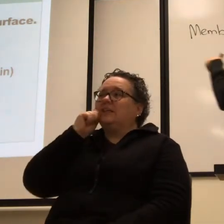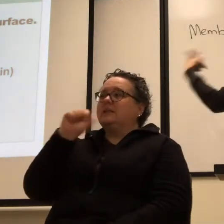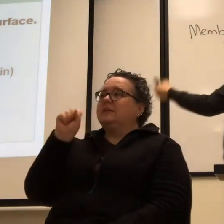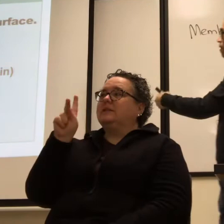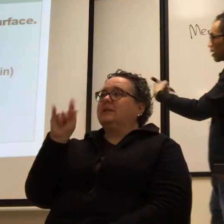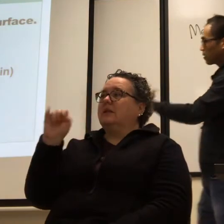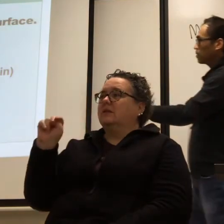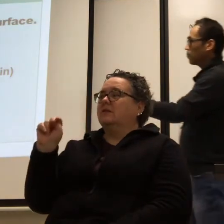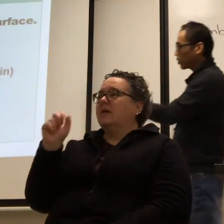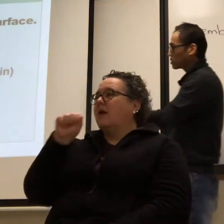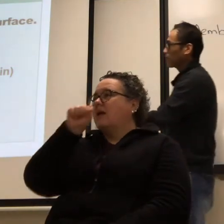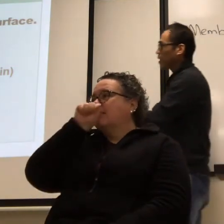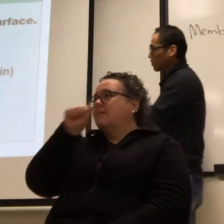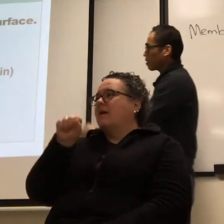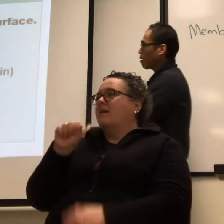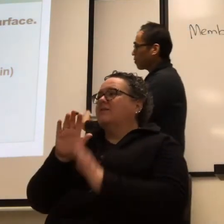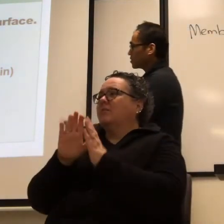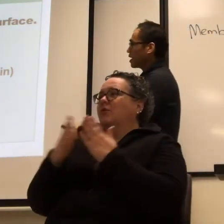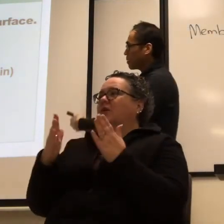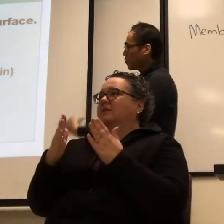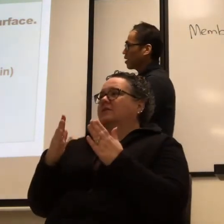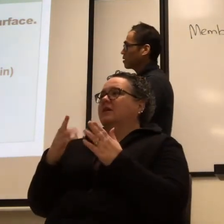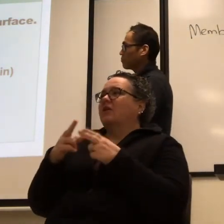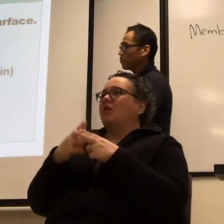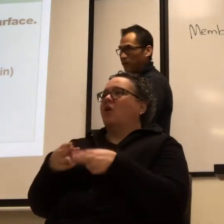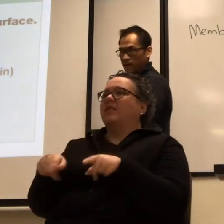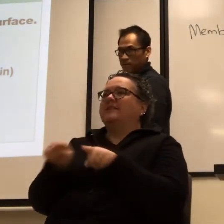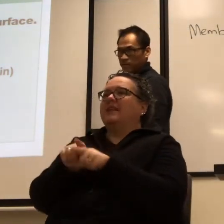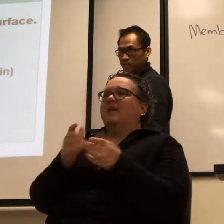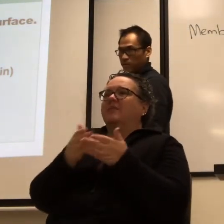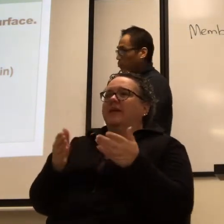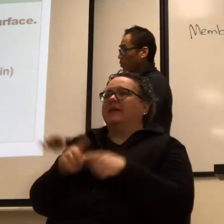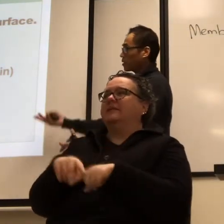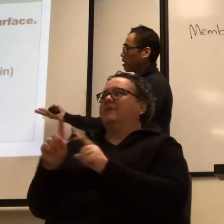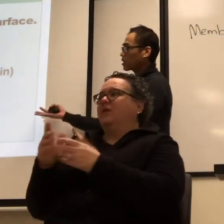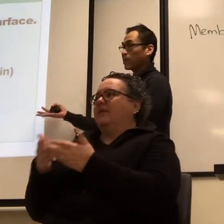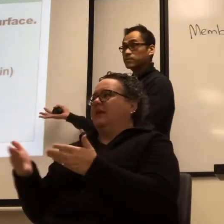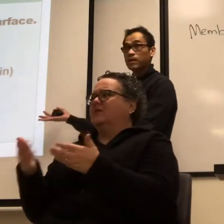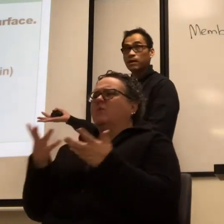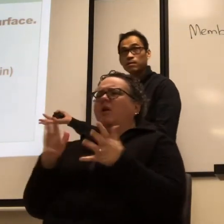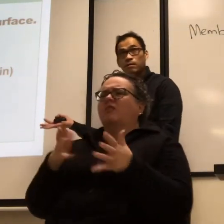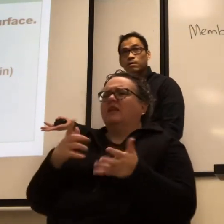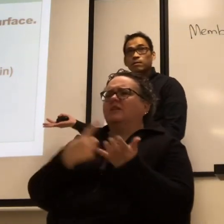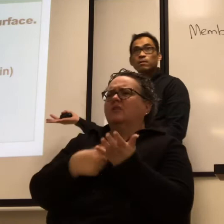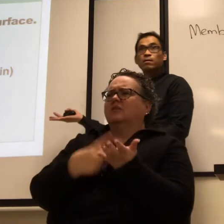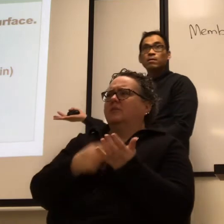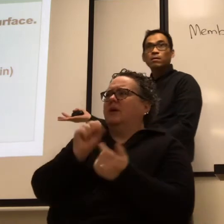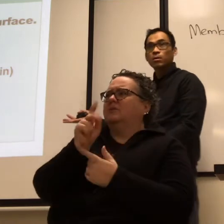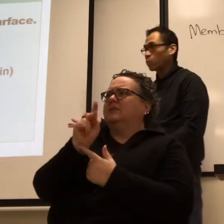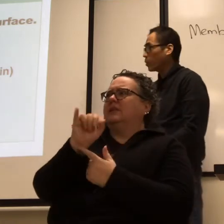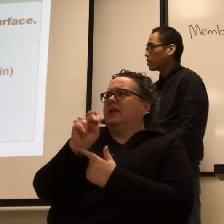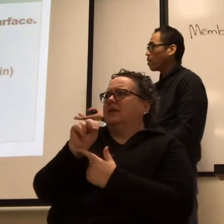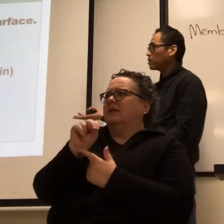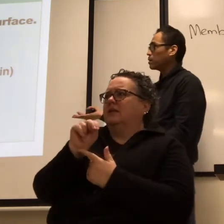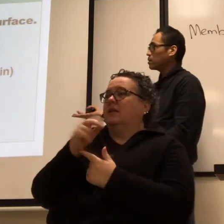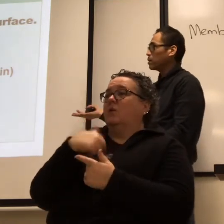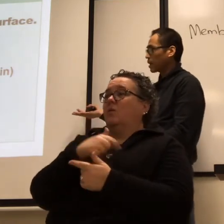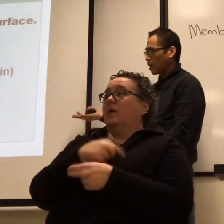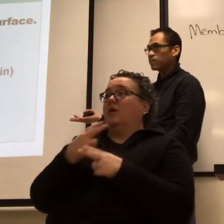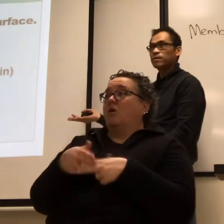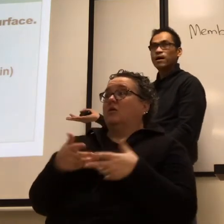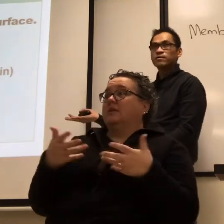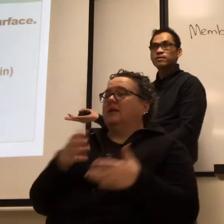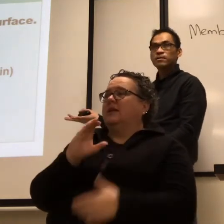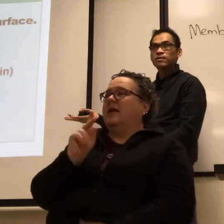You know, I love how like the books, they like to call the same thing different things. We already talked about skin. We called it